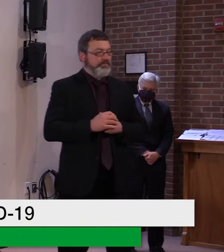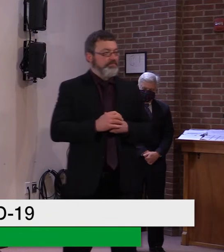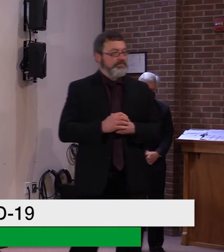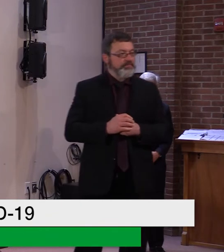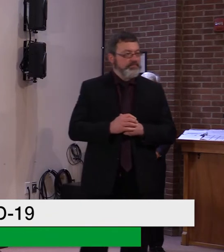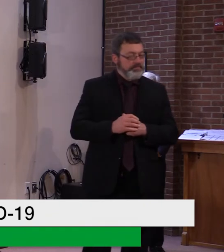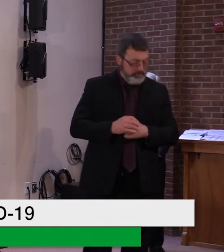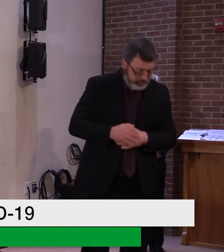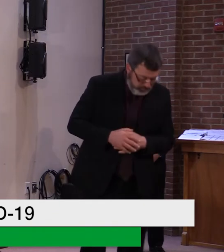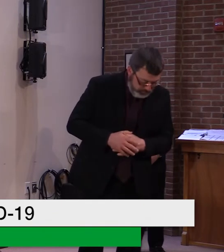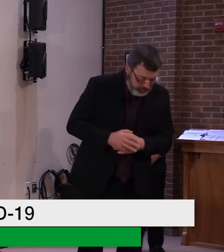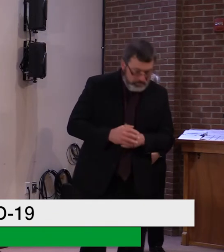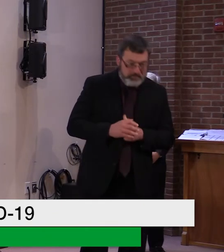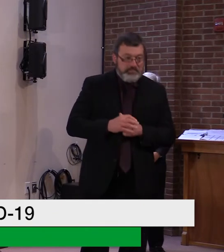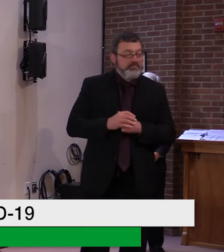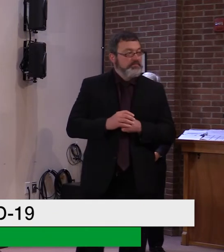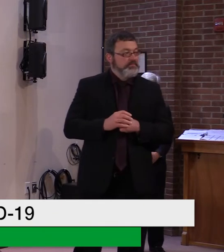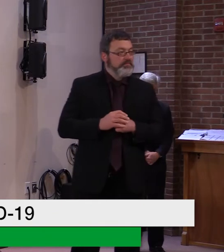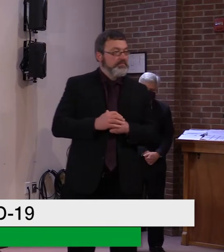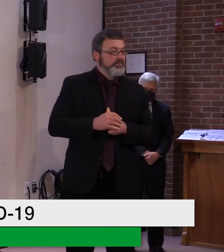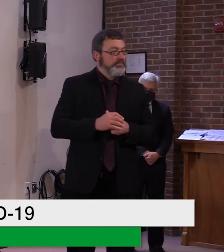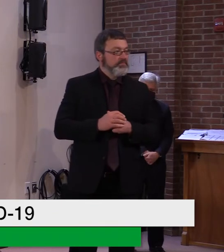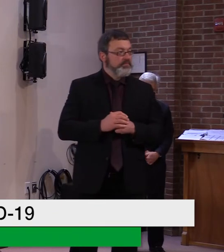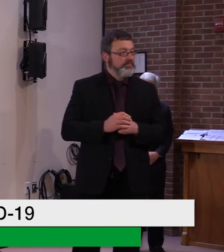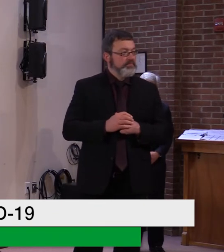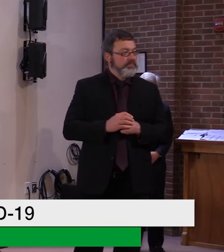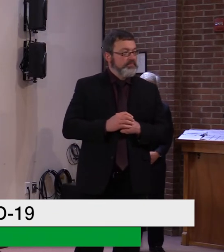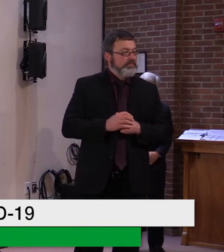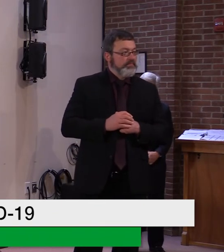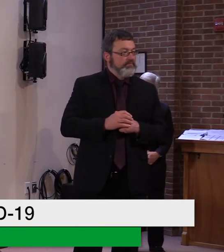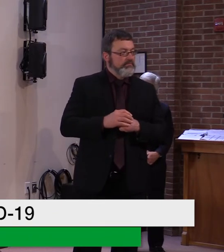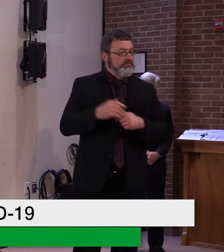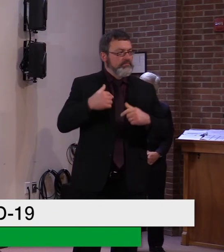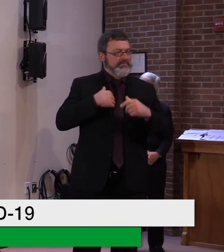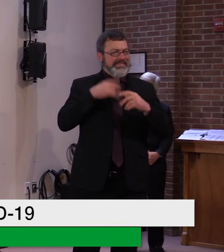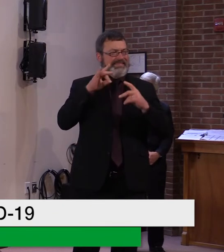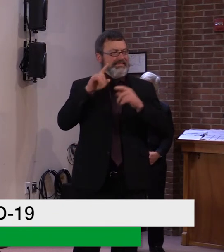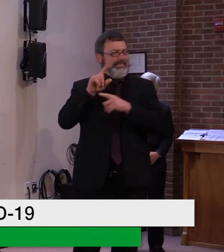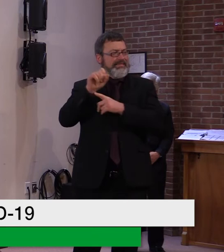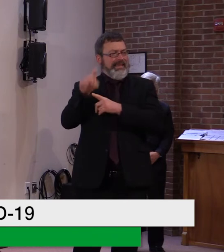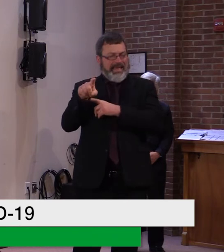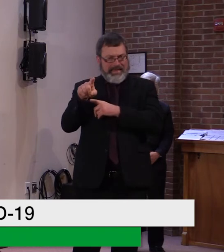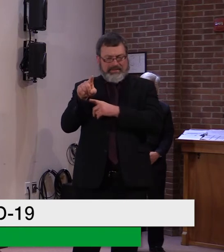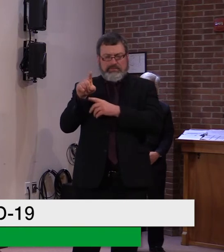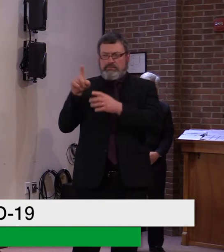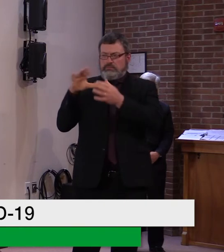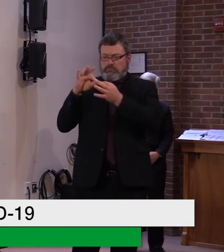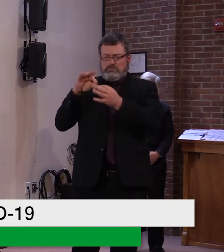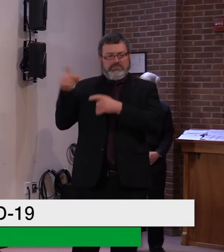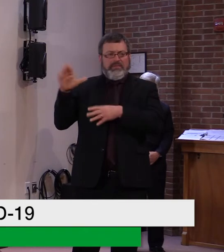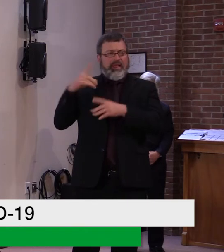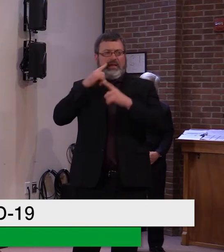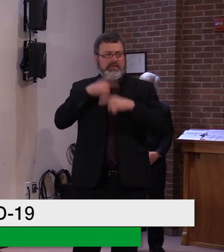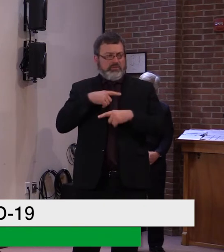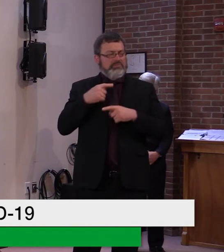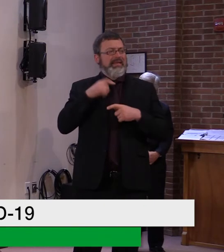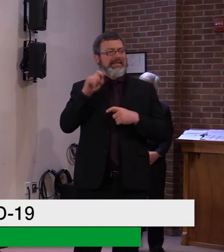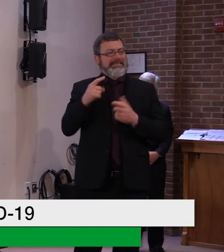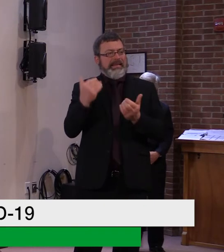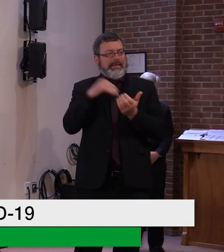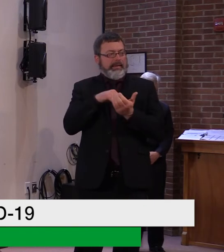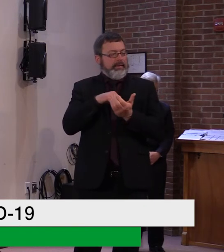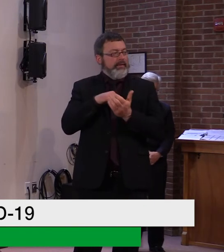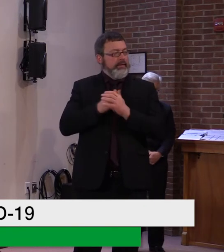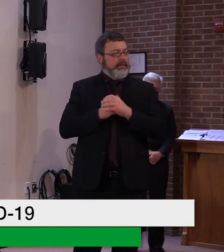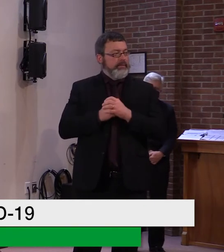we'd get a response from so i've uh looking for town by town data on on more than a daily